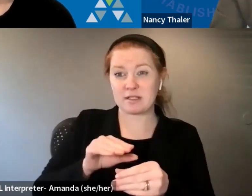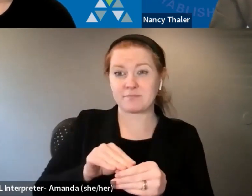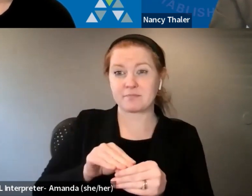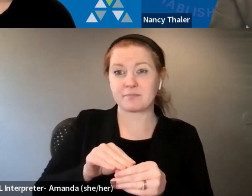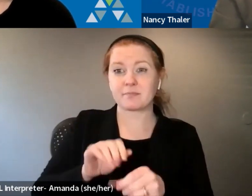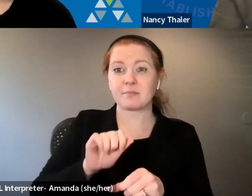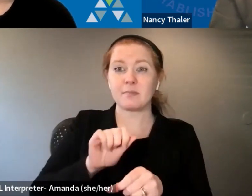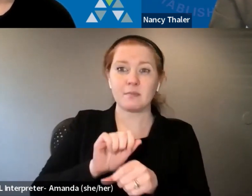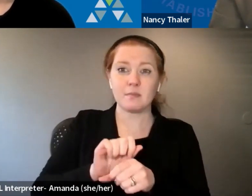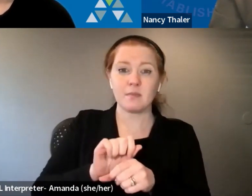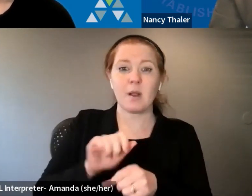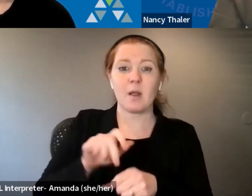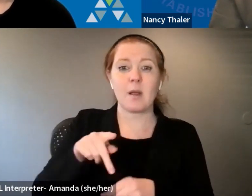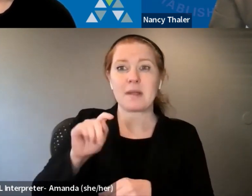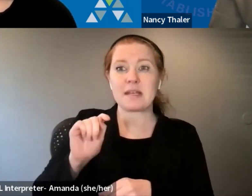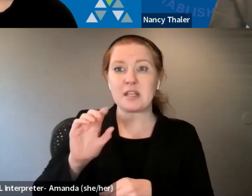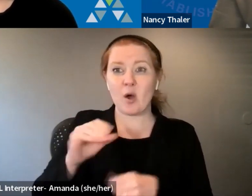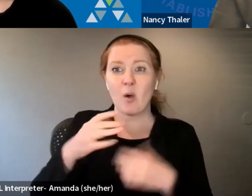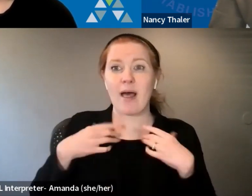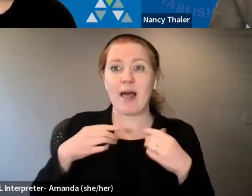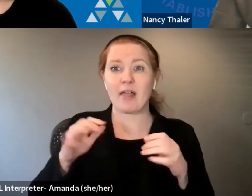employees, PTO, health insurance.